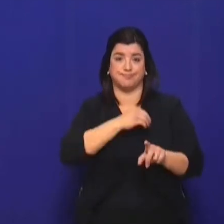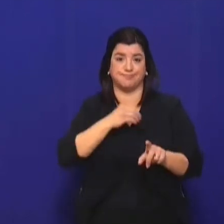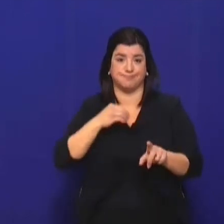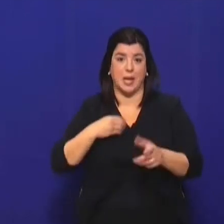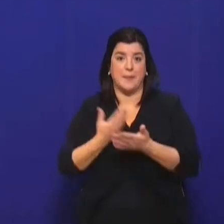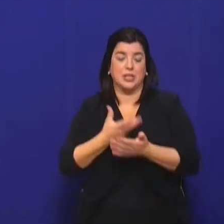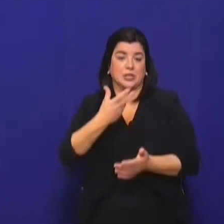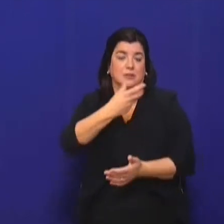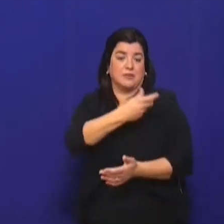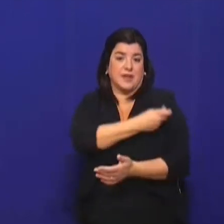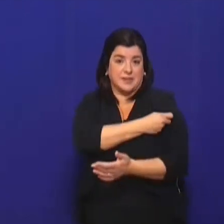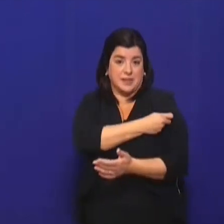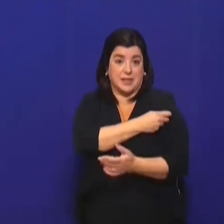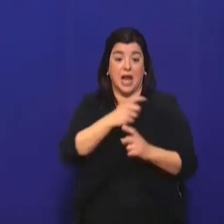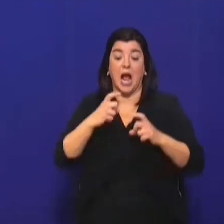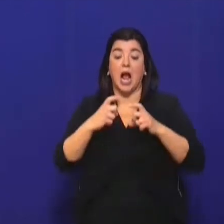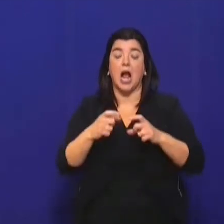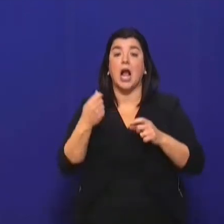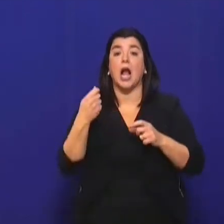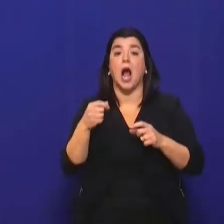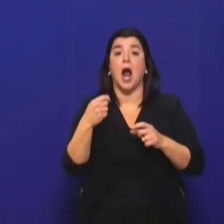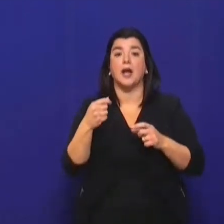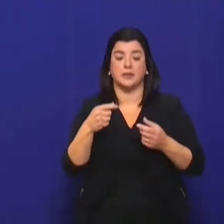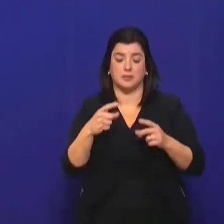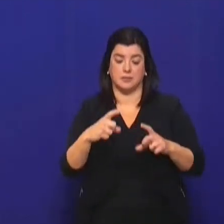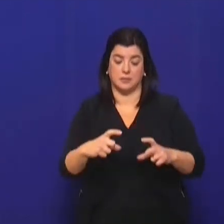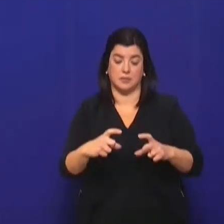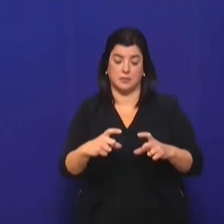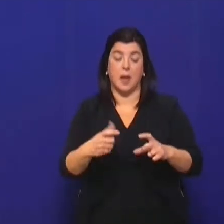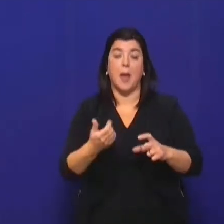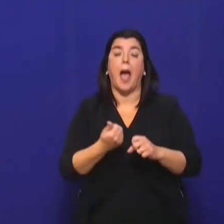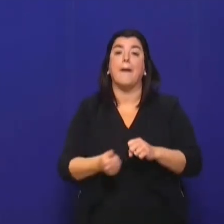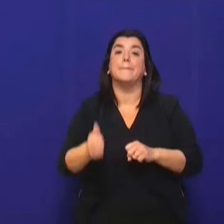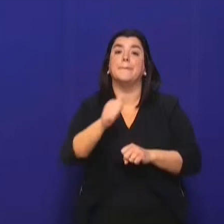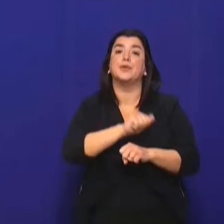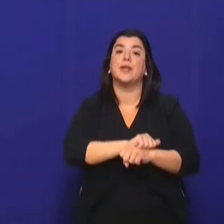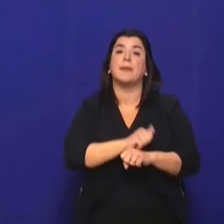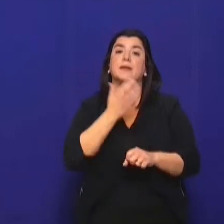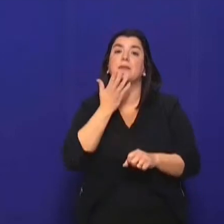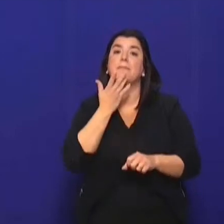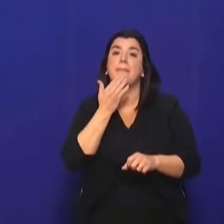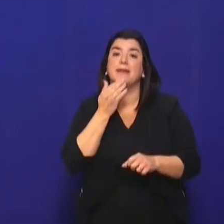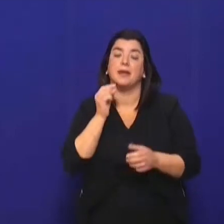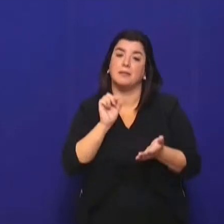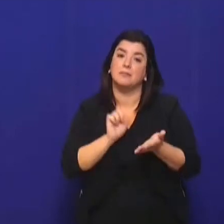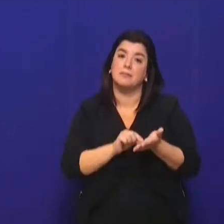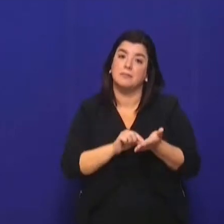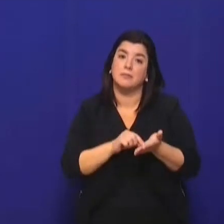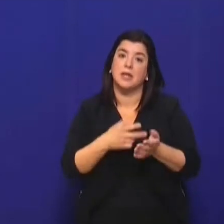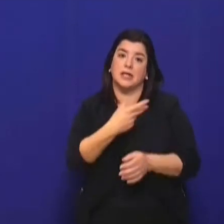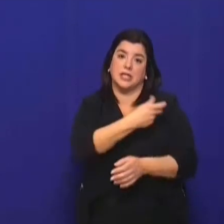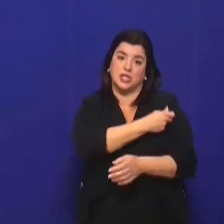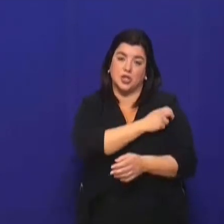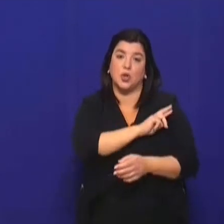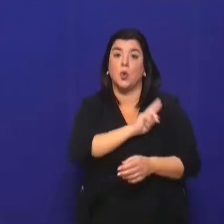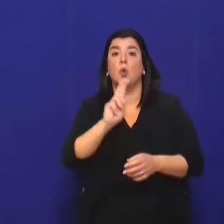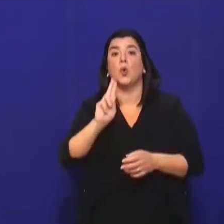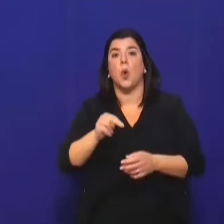hija importanti ma iktar reminder lil dawk in-nies biex minfakruhom meta propju hija tieni dowża.